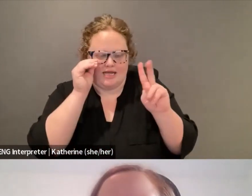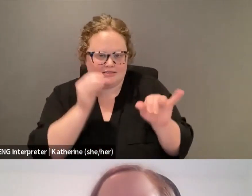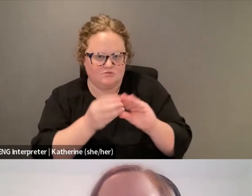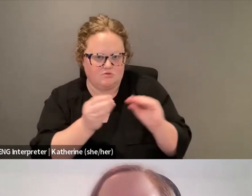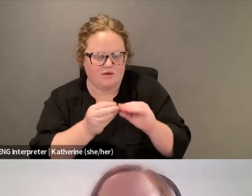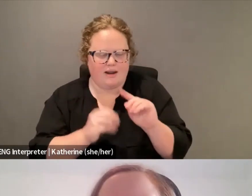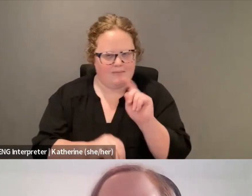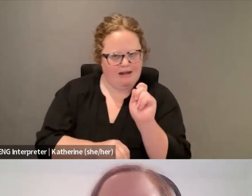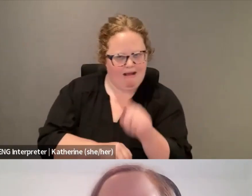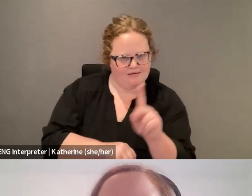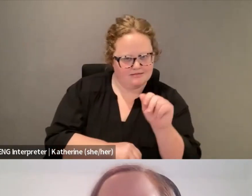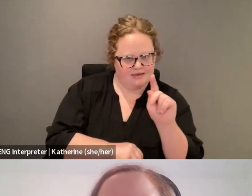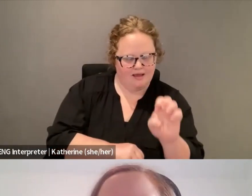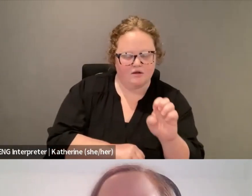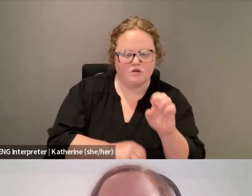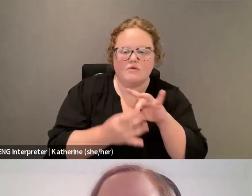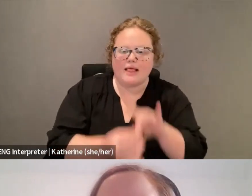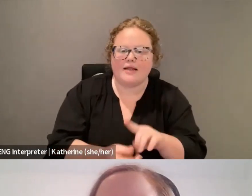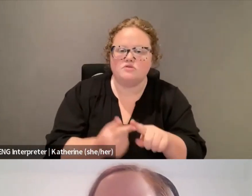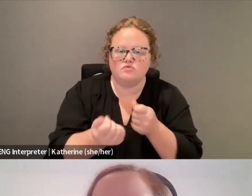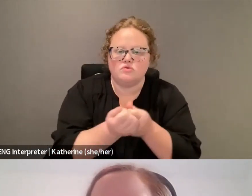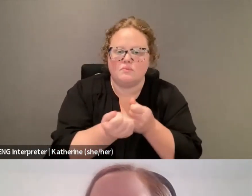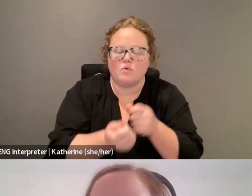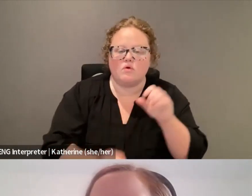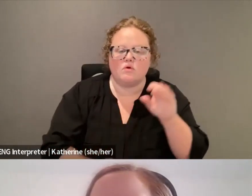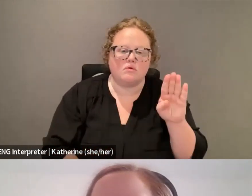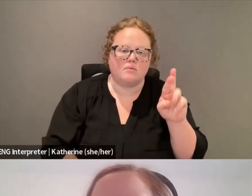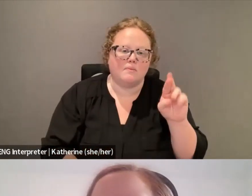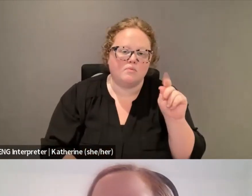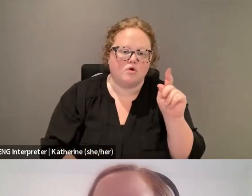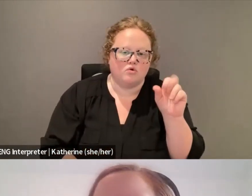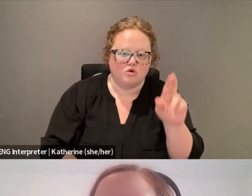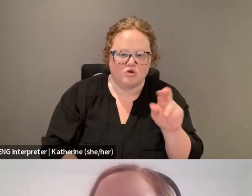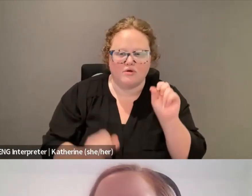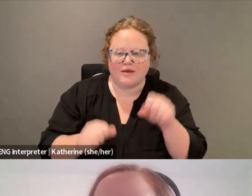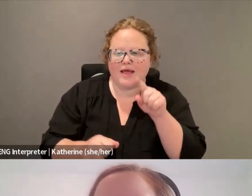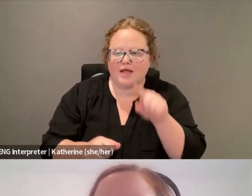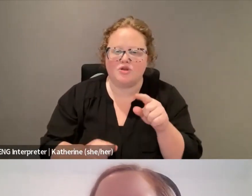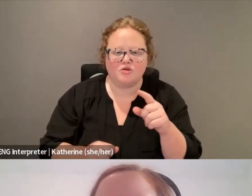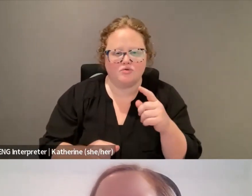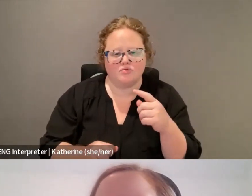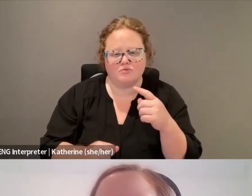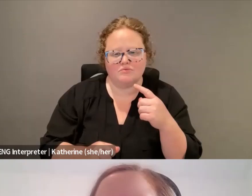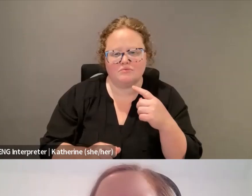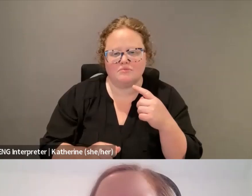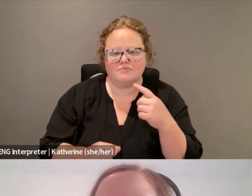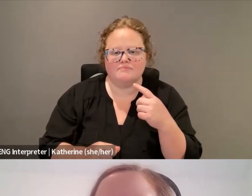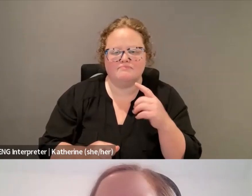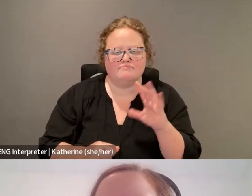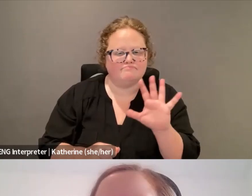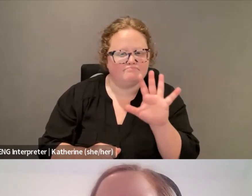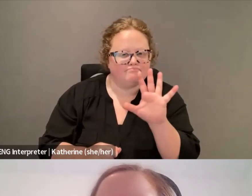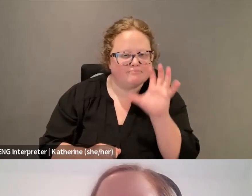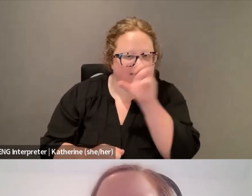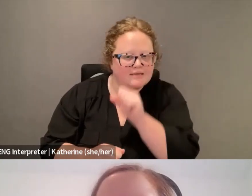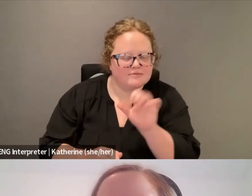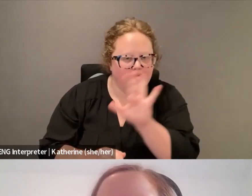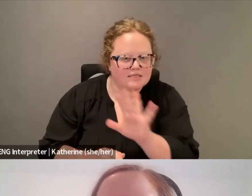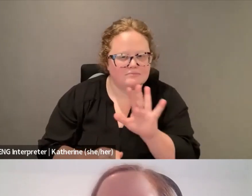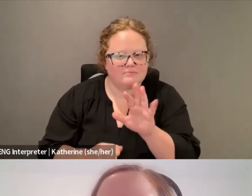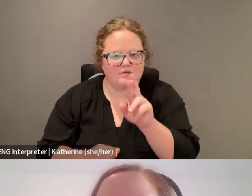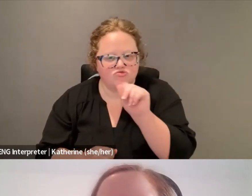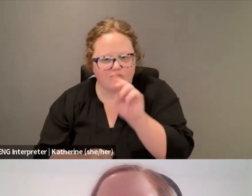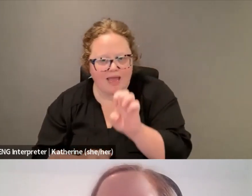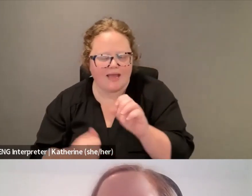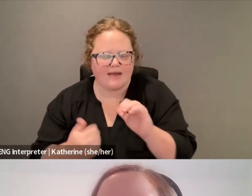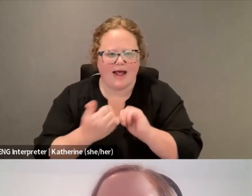so many of them. Can you ballpark rates for that? How is it structured? Is there, I think, a billing code